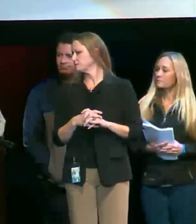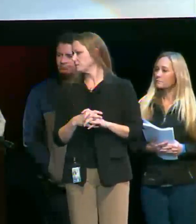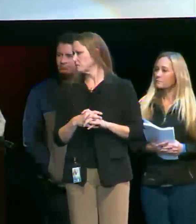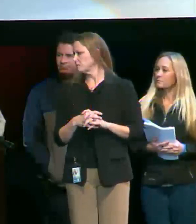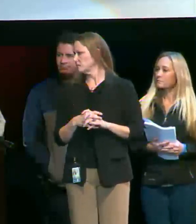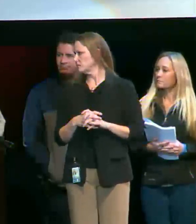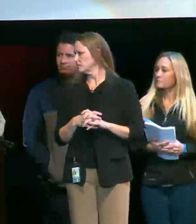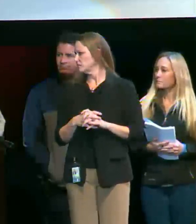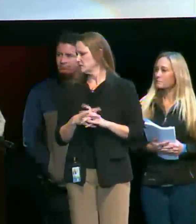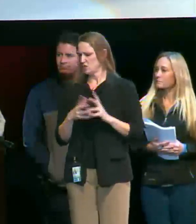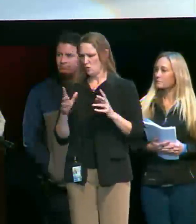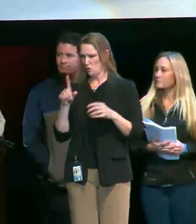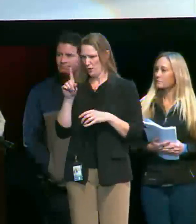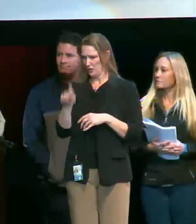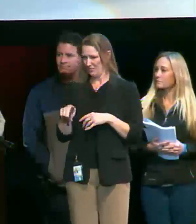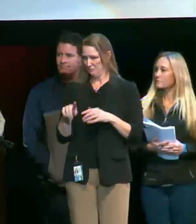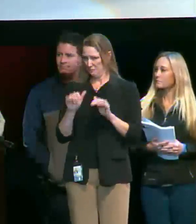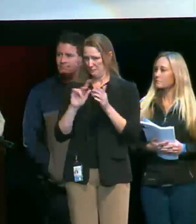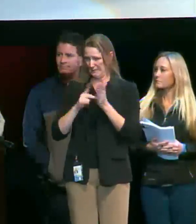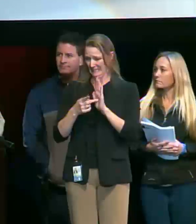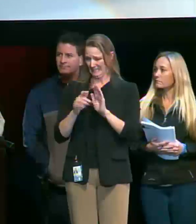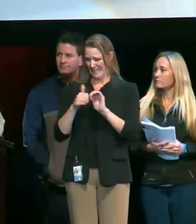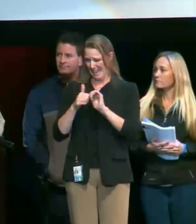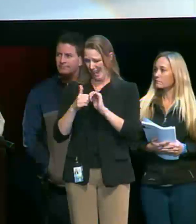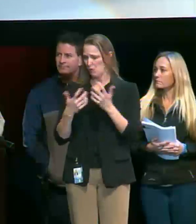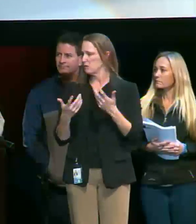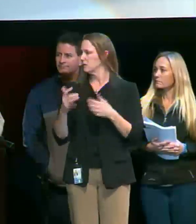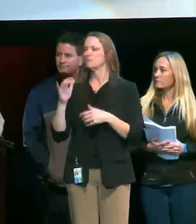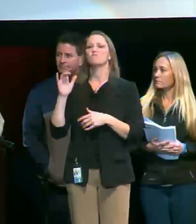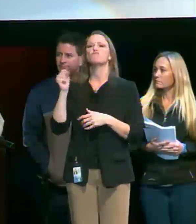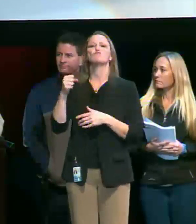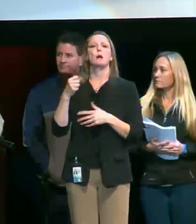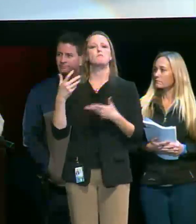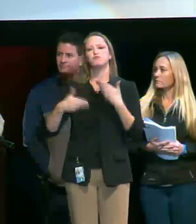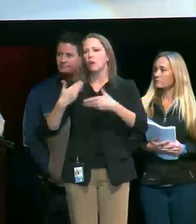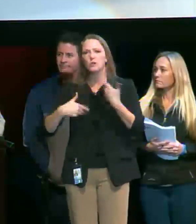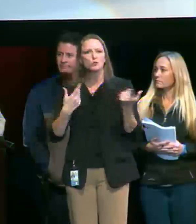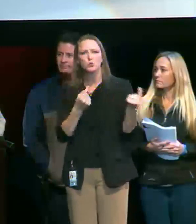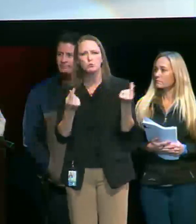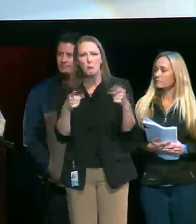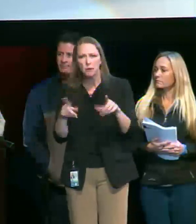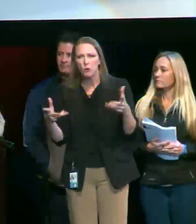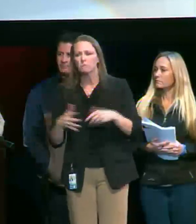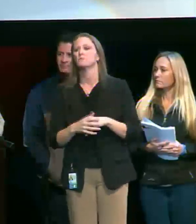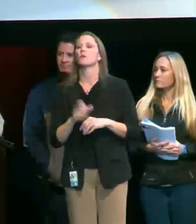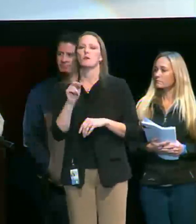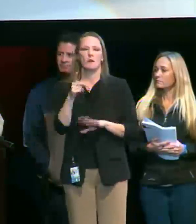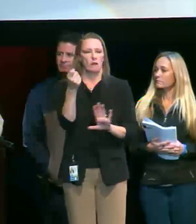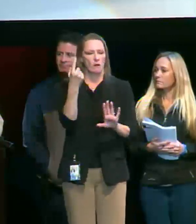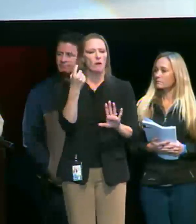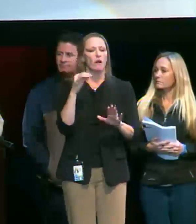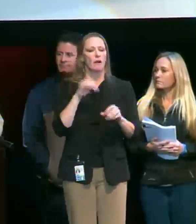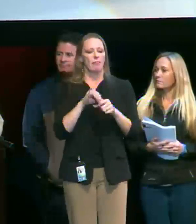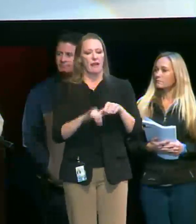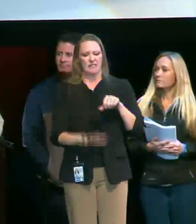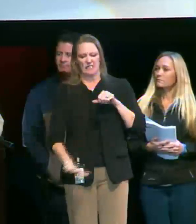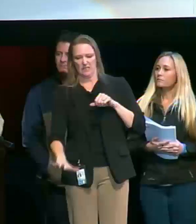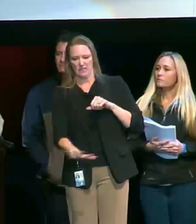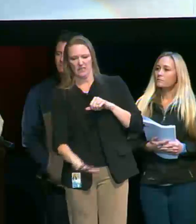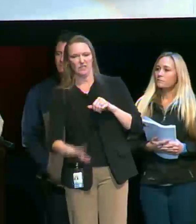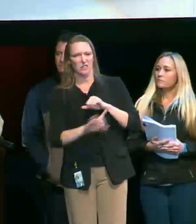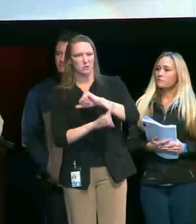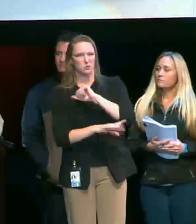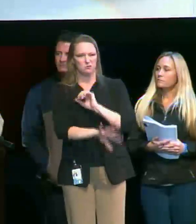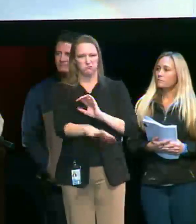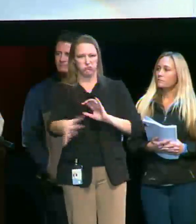So the question, how are they being destroyed? Yes. What is the progress on destroying large boulders? Yeah, so in the debris basins, there are